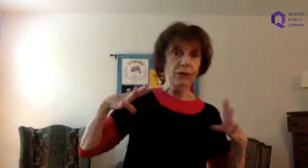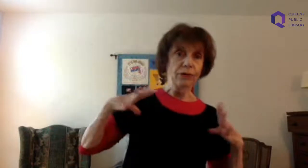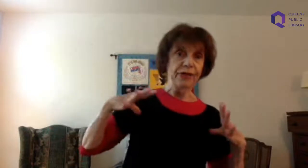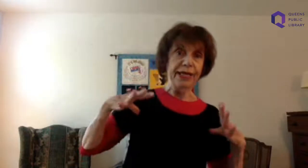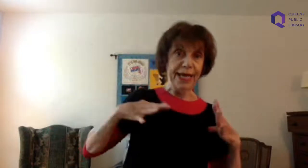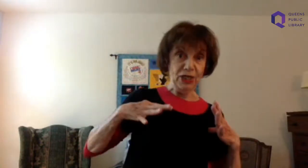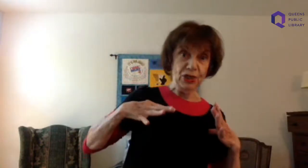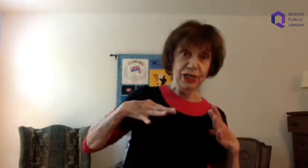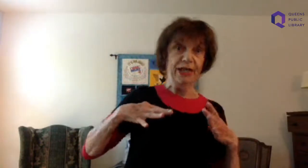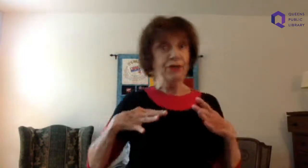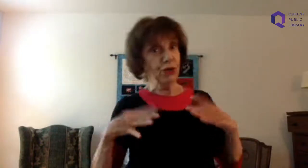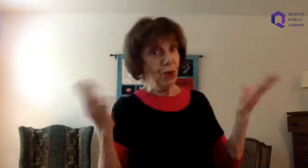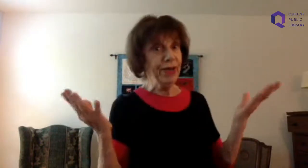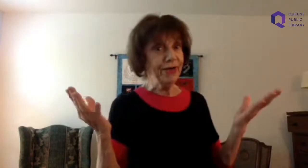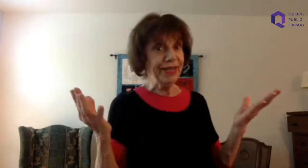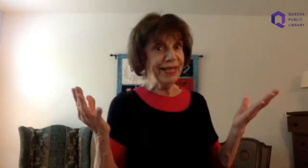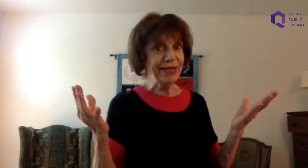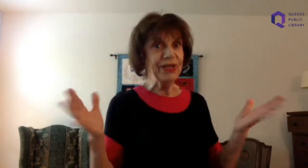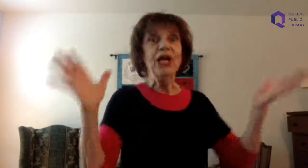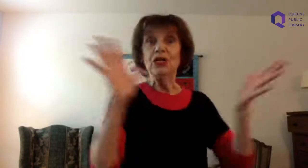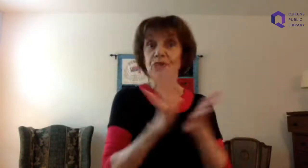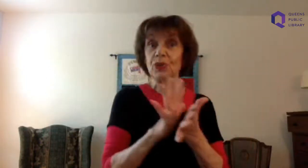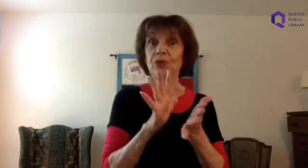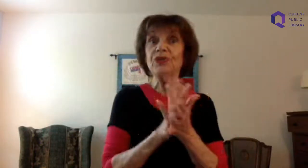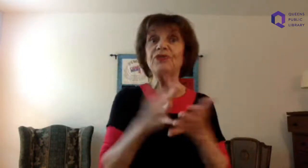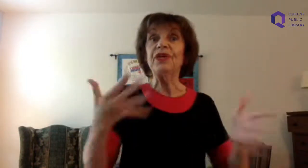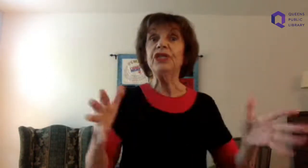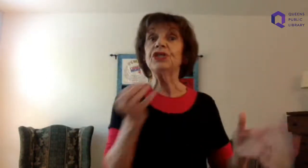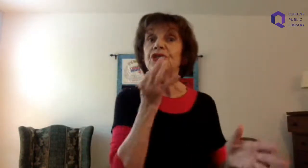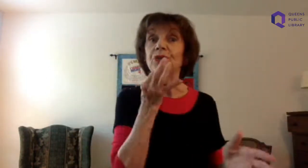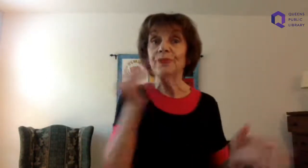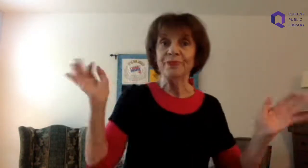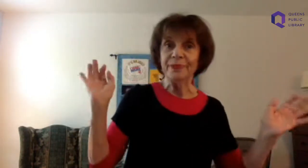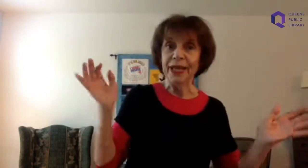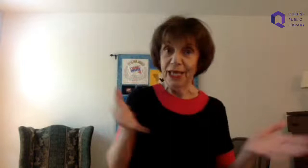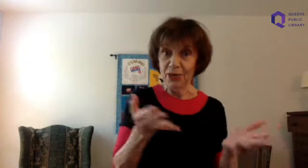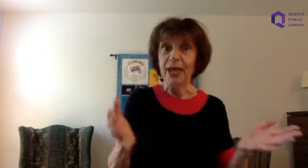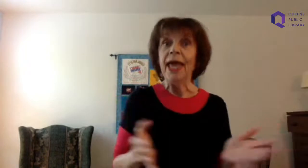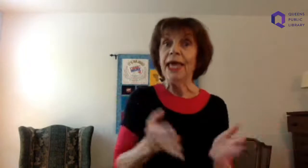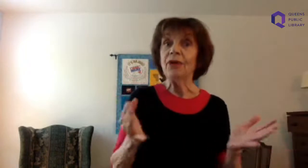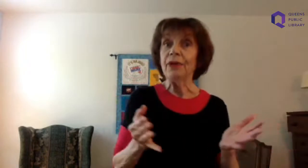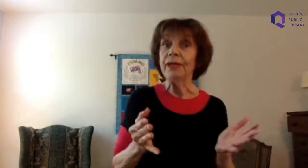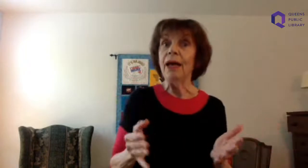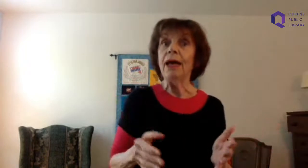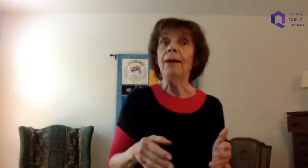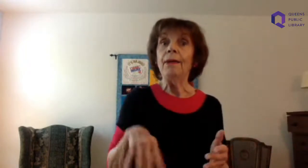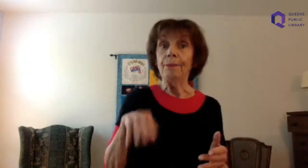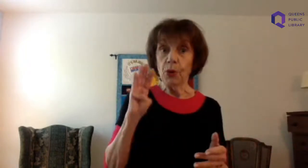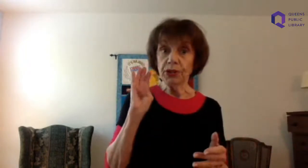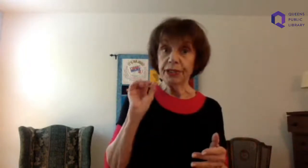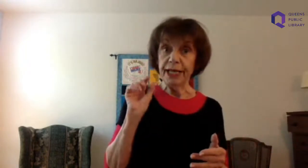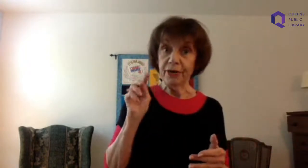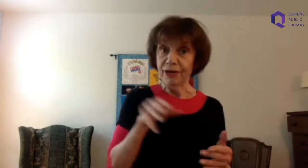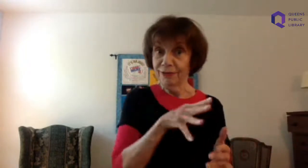good vacation if you're going on vacation. School's finished soon. Here in Boston area,